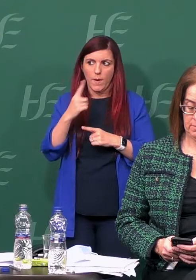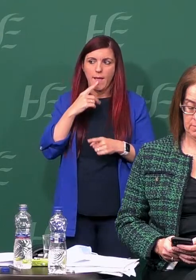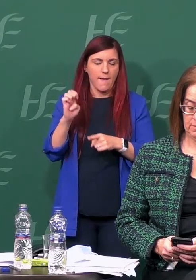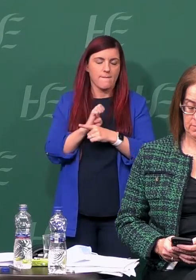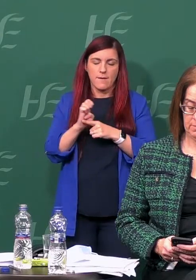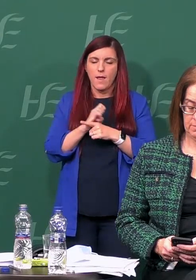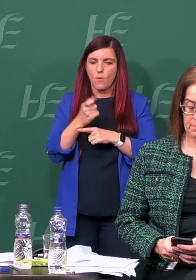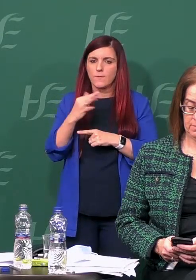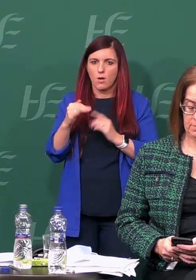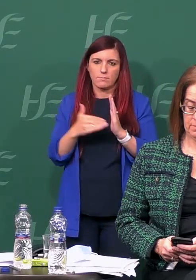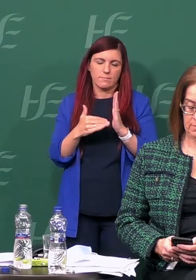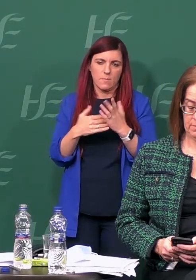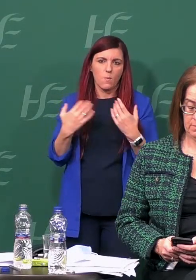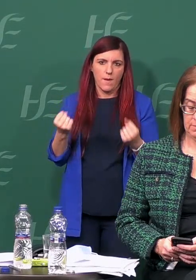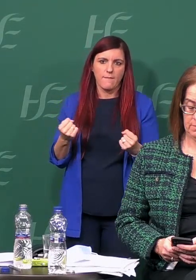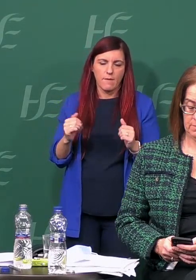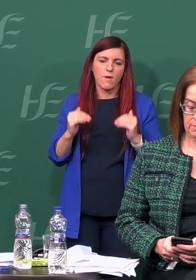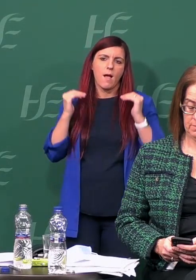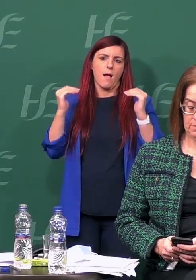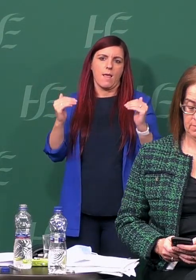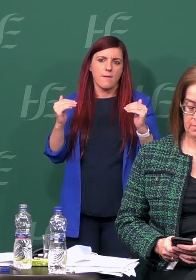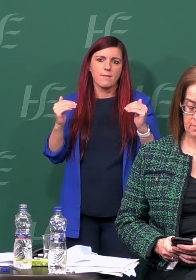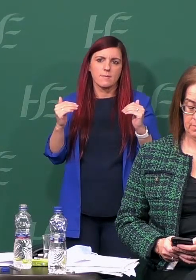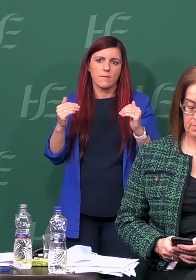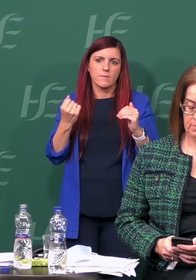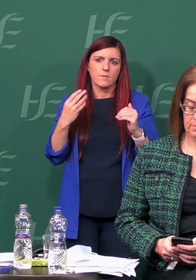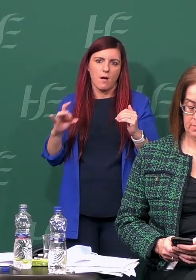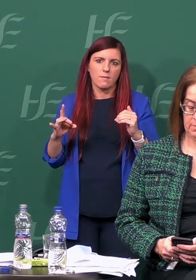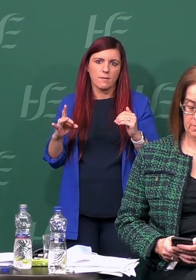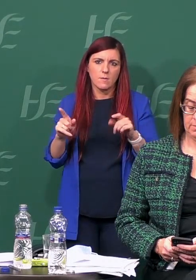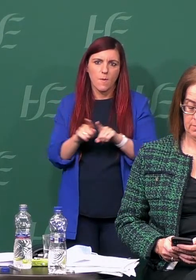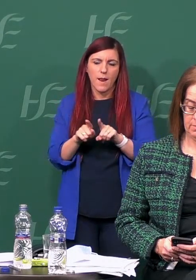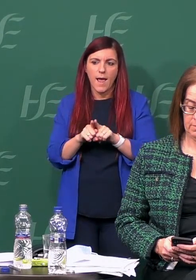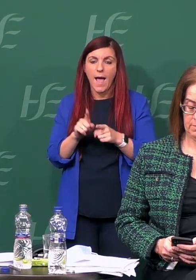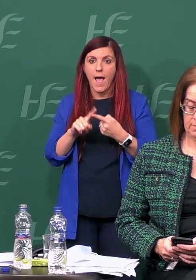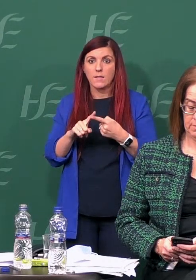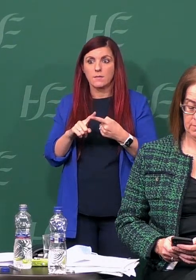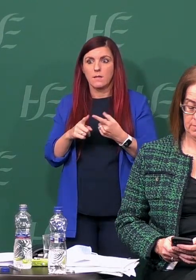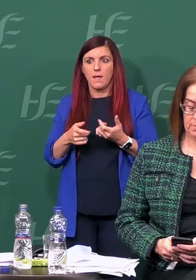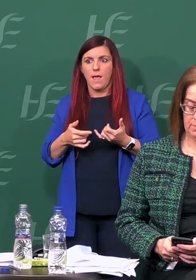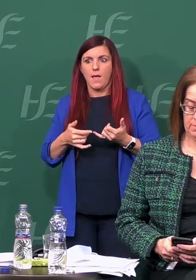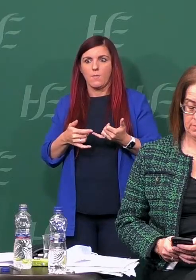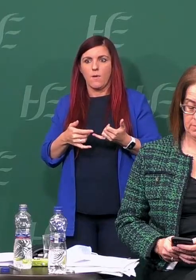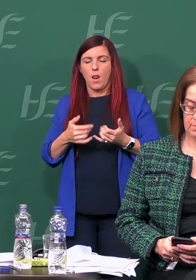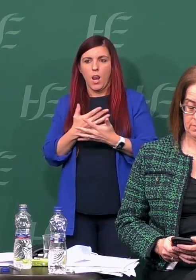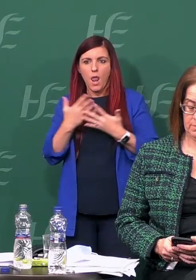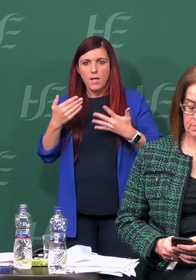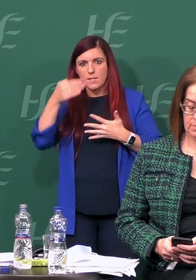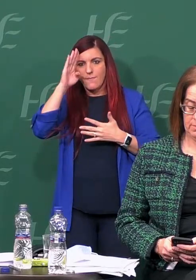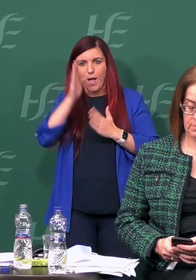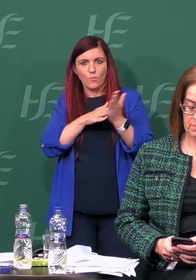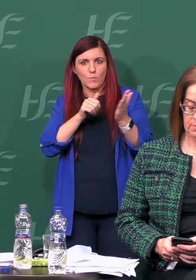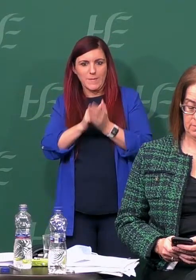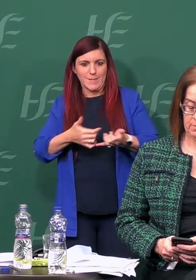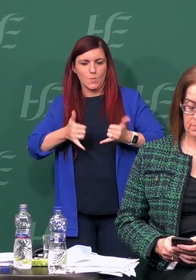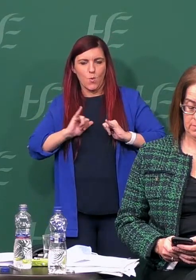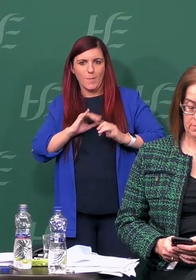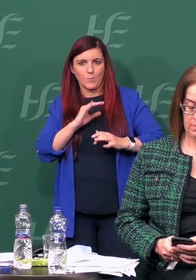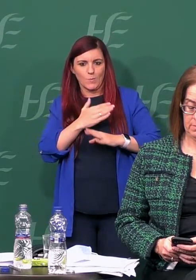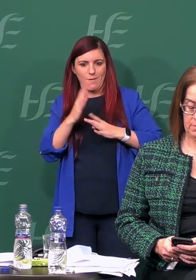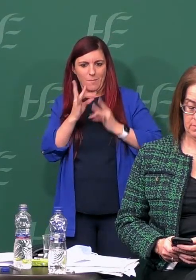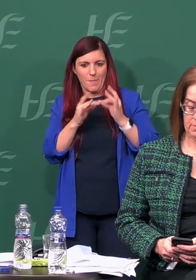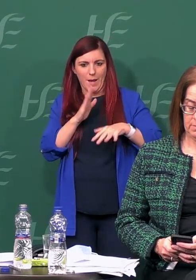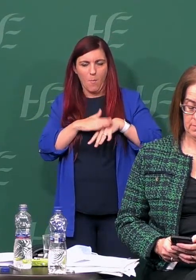lines of stocks heading into winter. And positively, a lot of Irish Indigenous industry has now increased its capacity and capability to